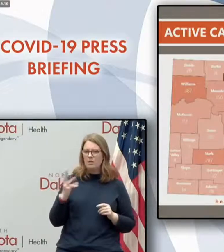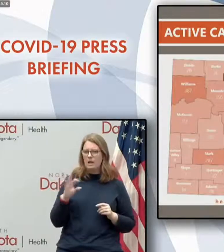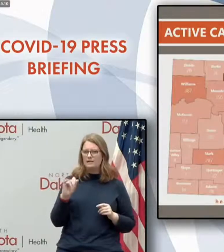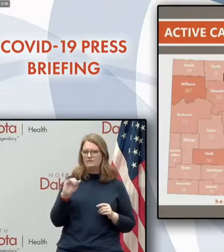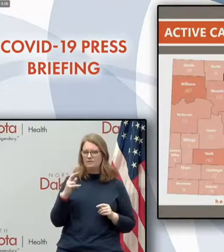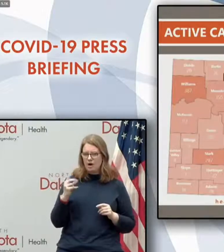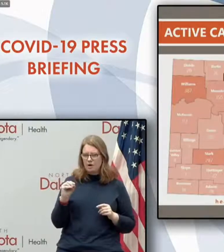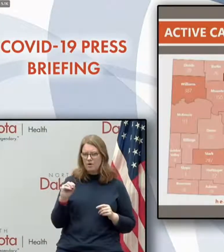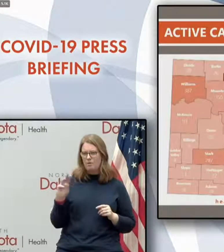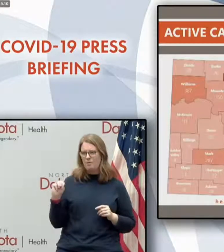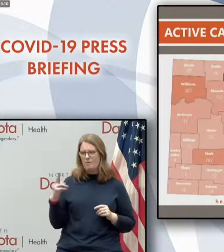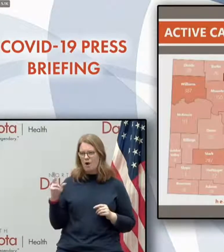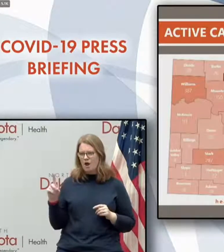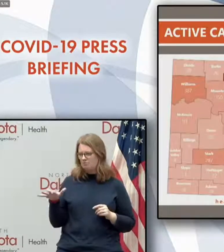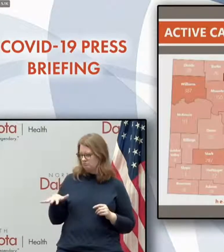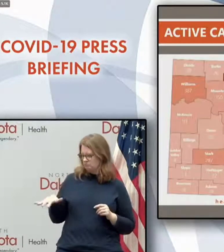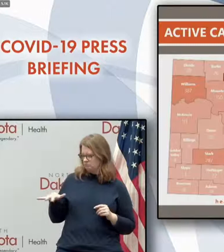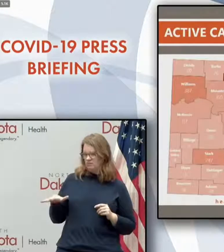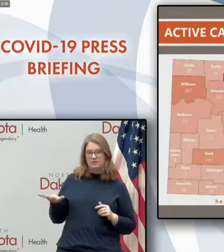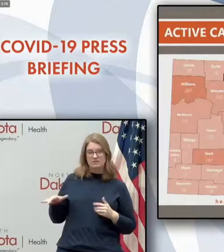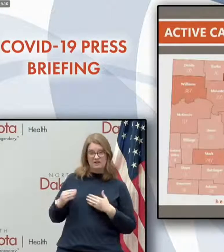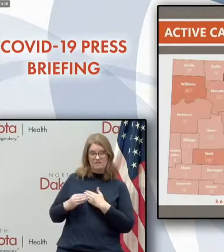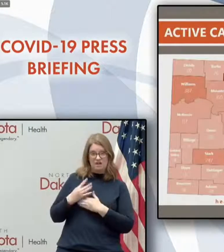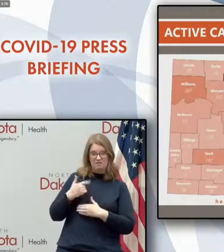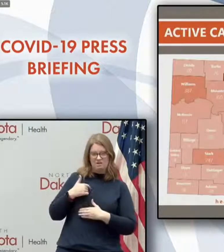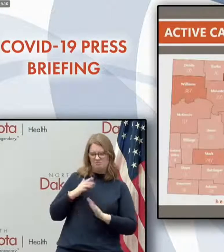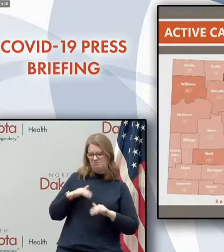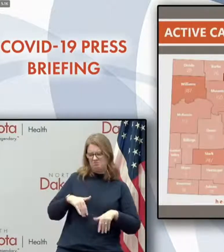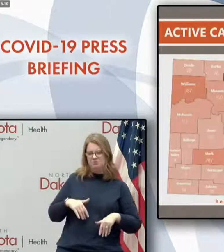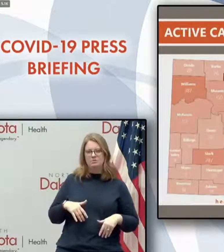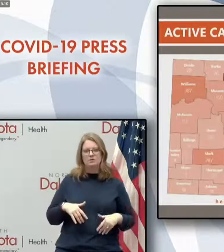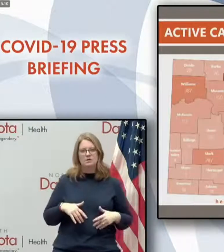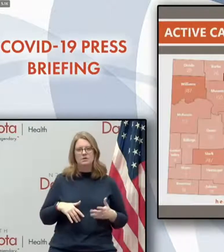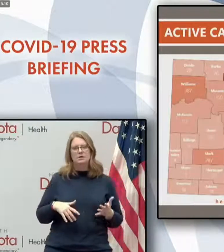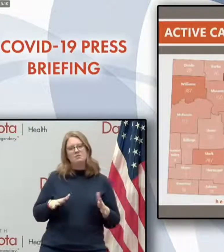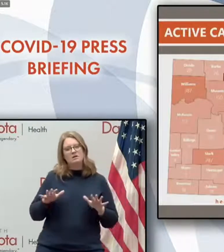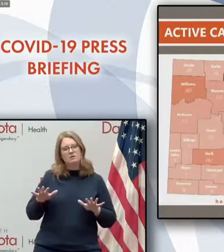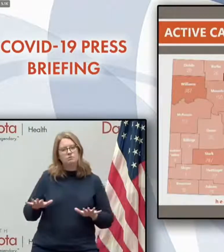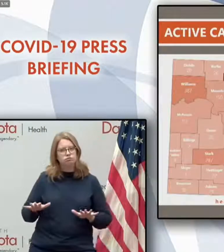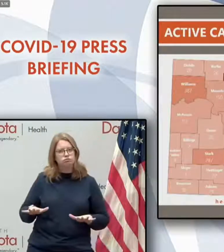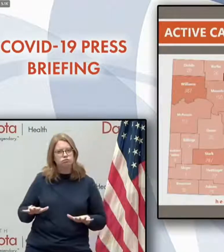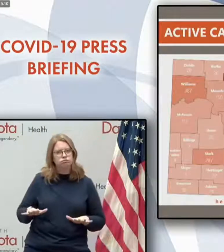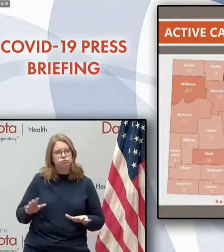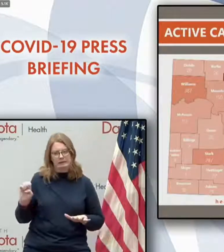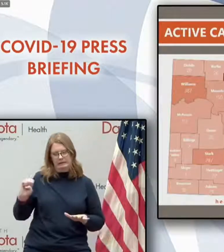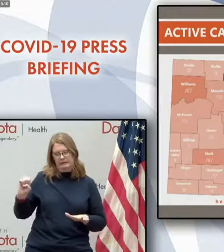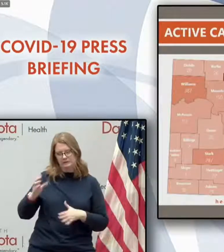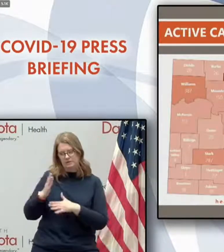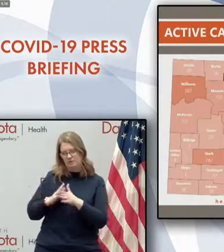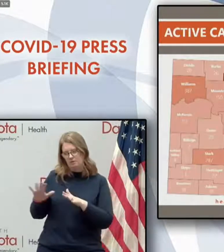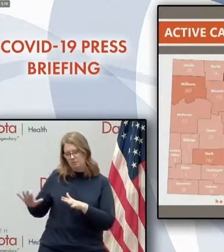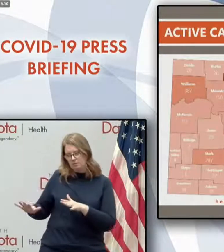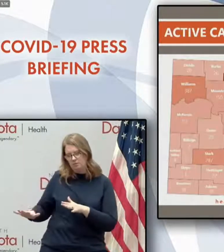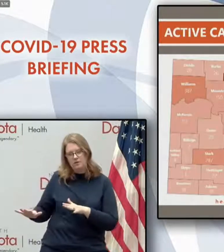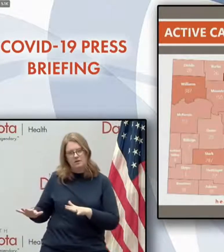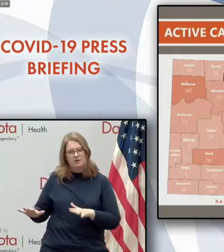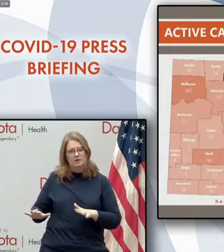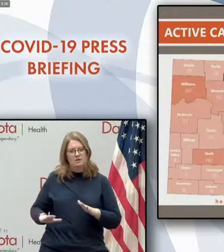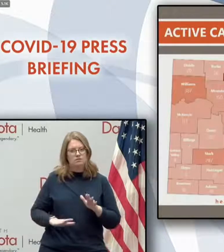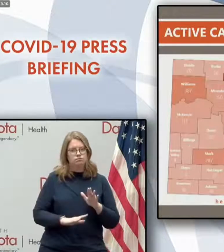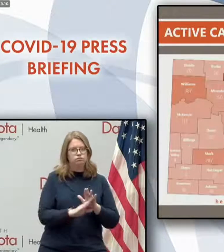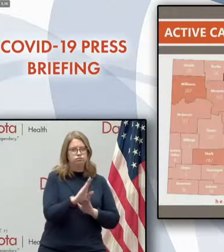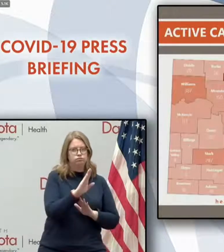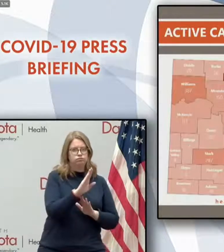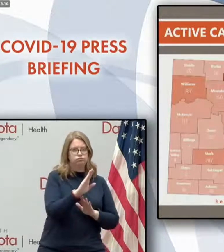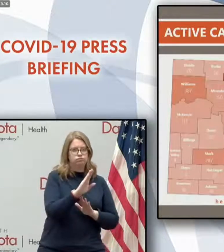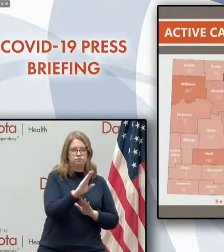not going to affect us. We don't need to worry about it. Well, then it sort of died down a little bit in the eastern part of the state, and then it came